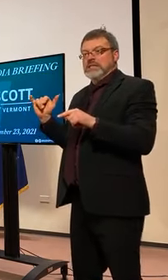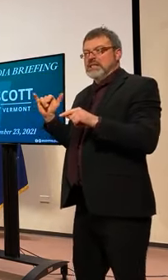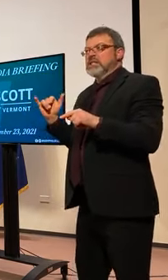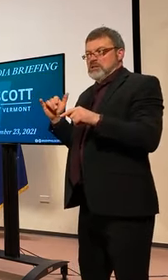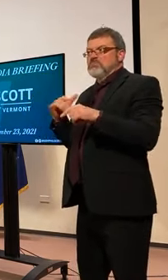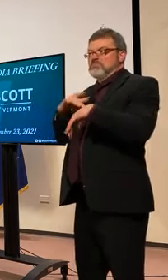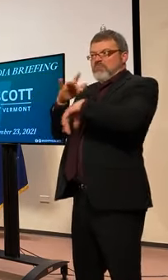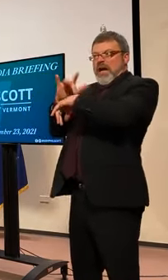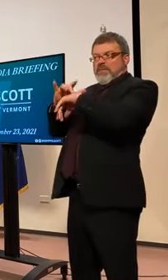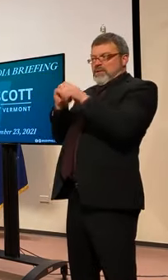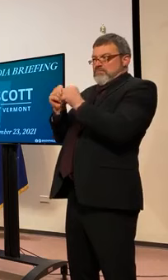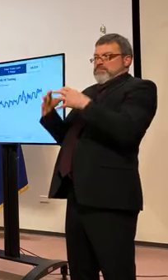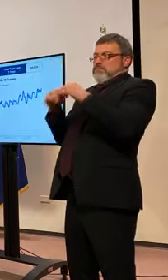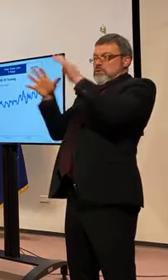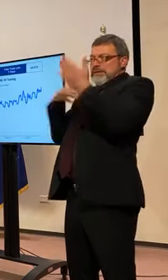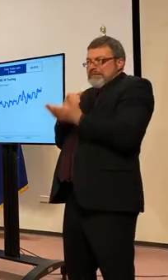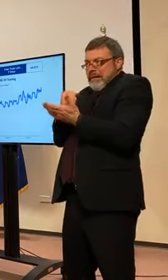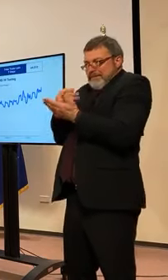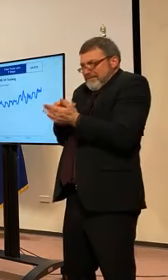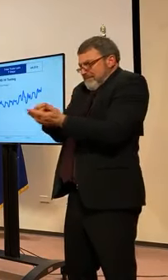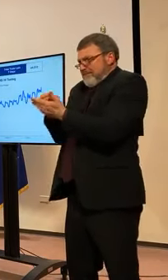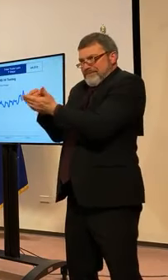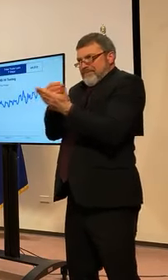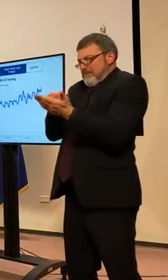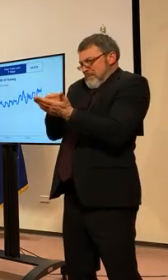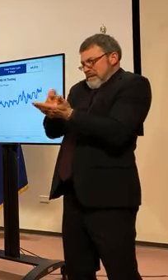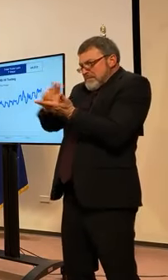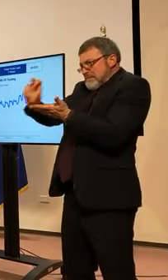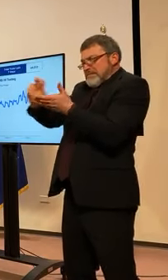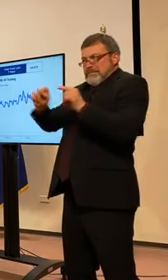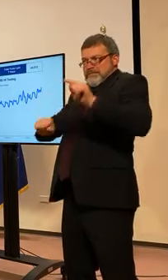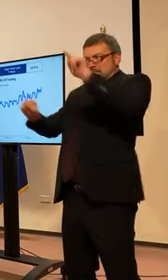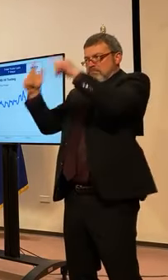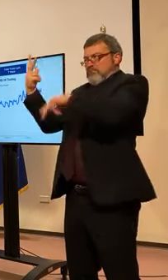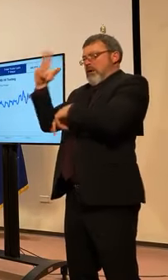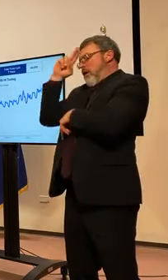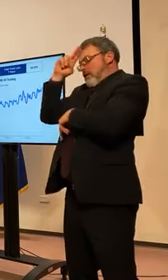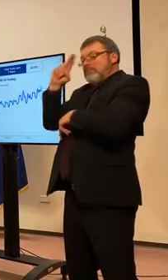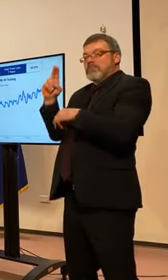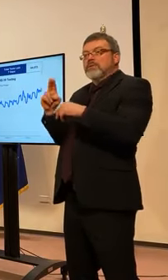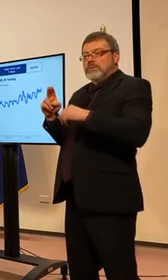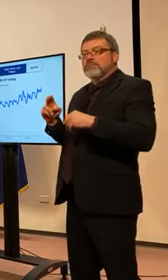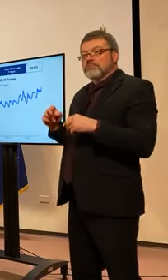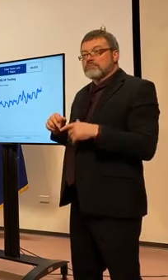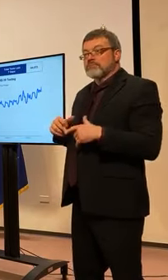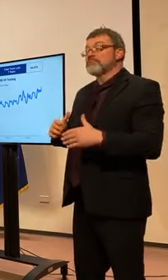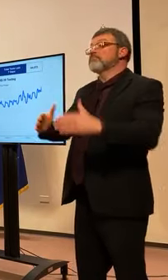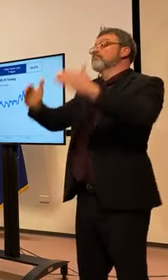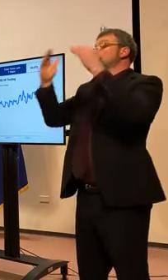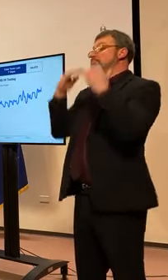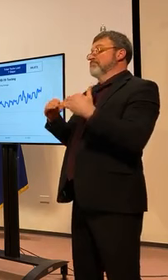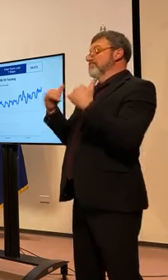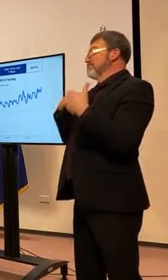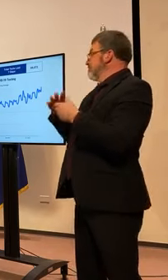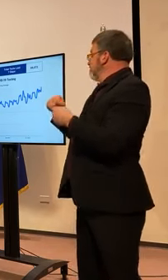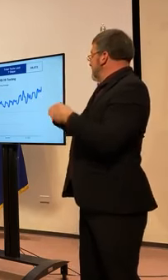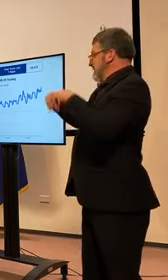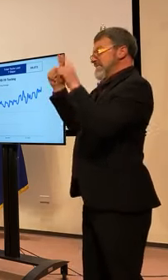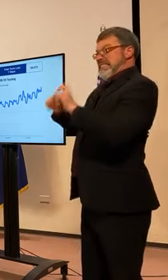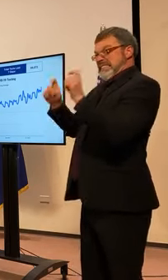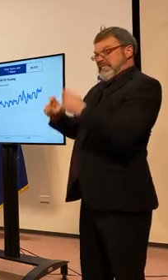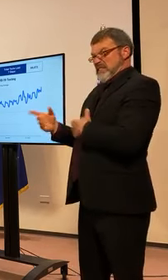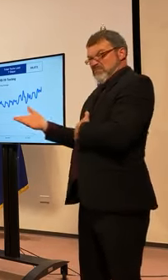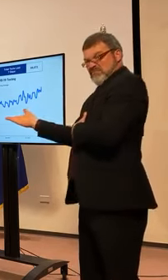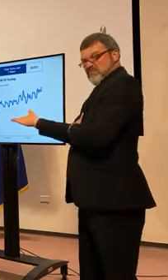turn to testing. Vermont tests more than any other state on a per capita basis. We lead the nation